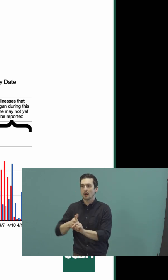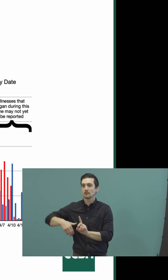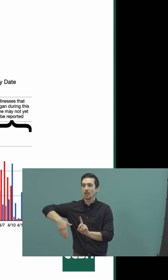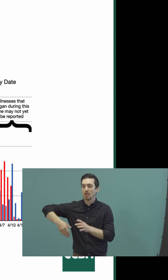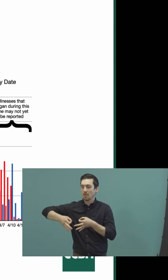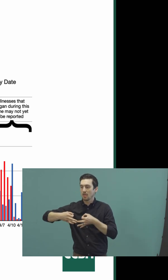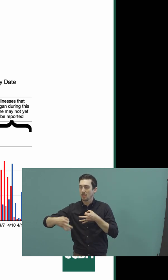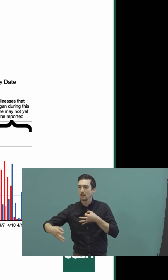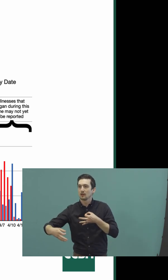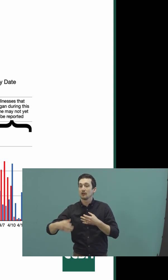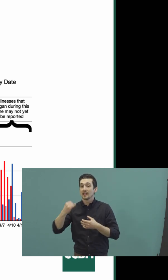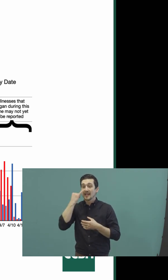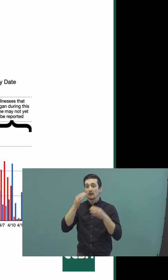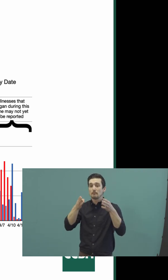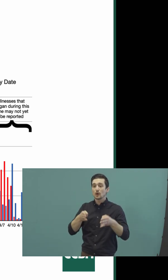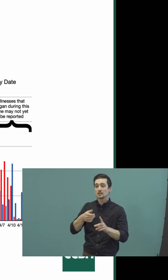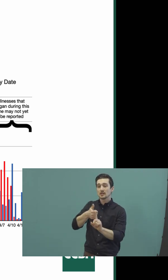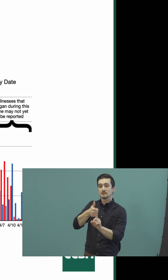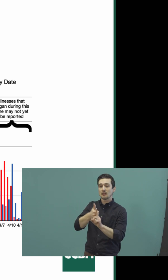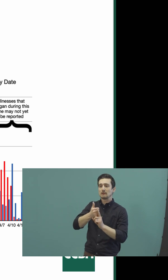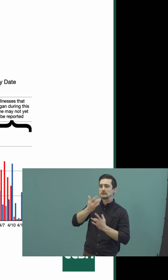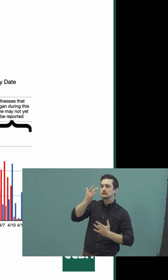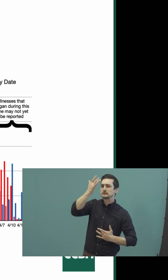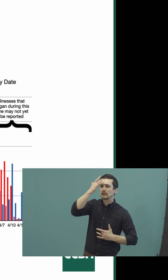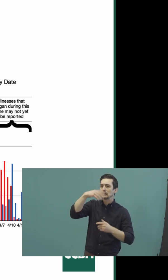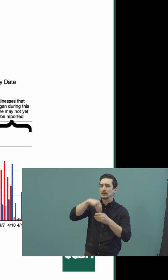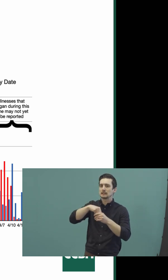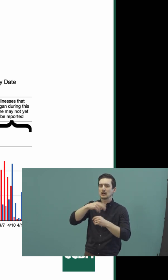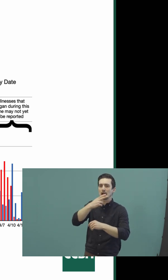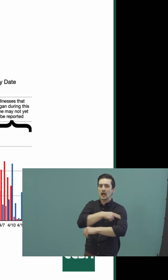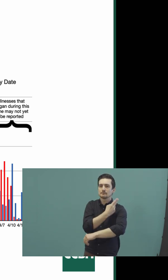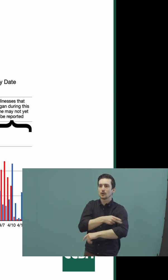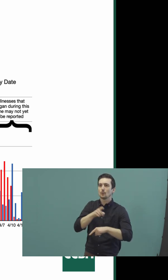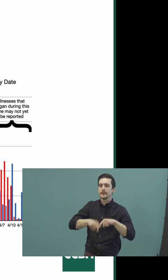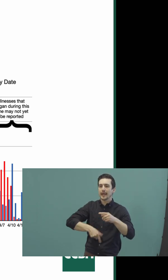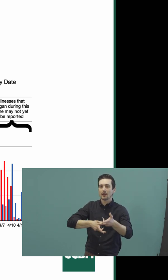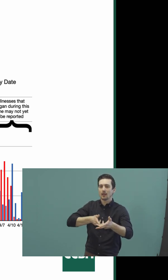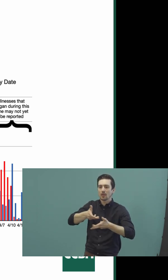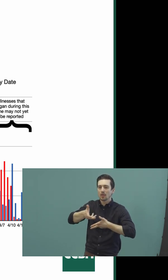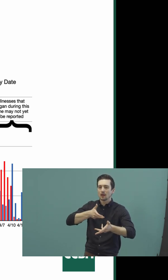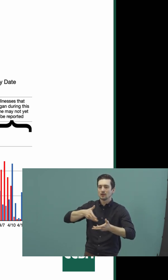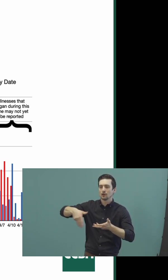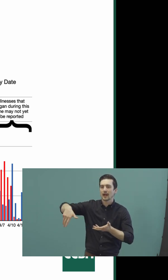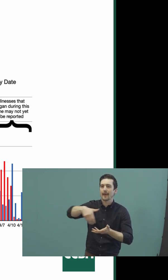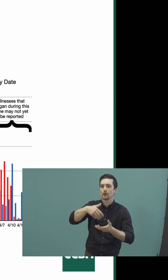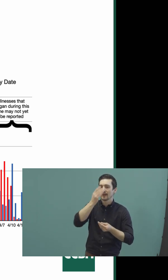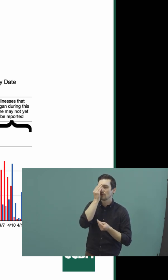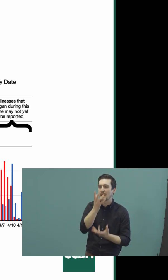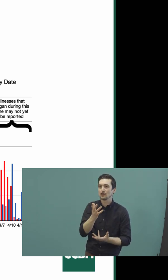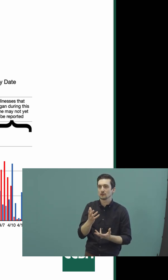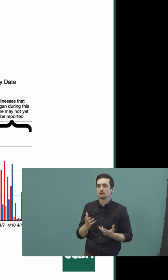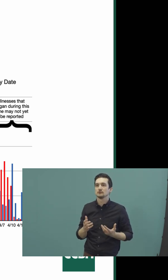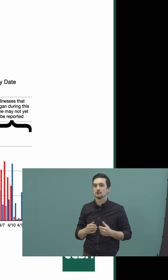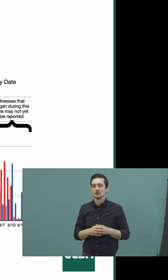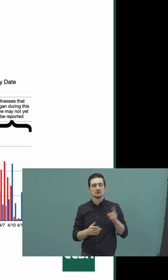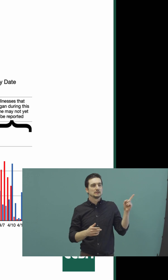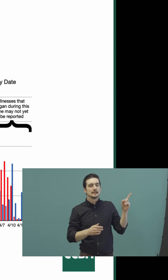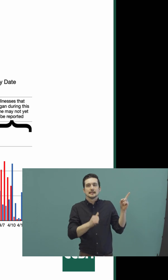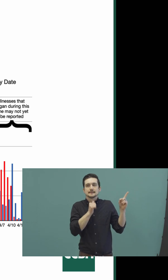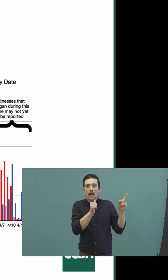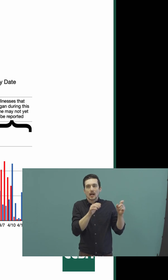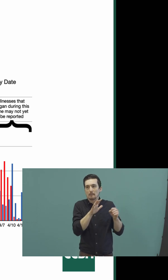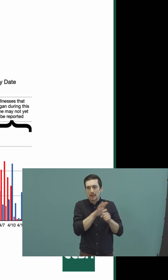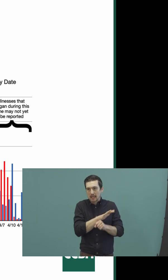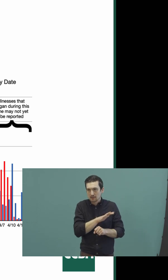in the hospital and therefore we can't talk to them to get more information. So we have some information about